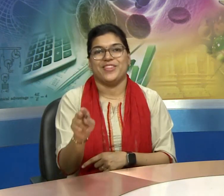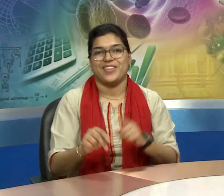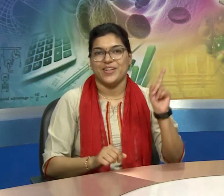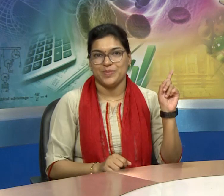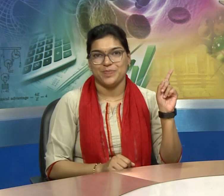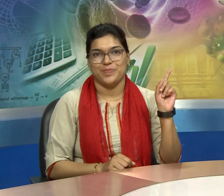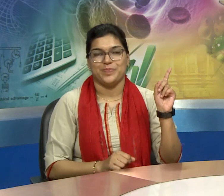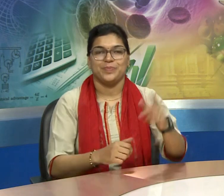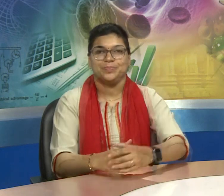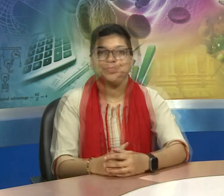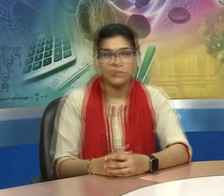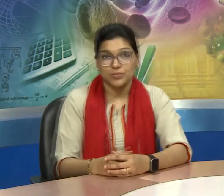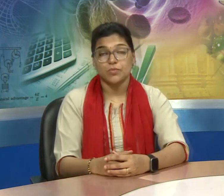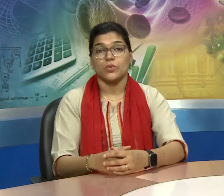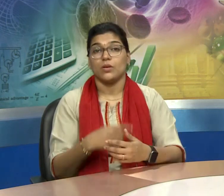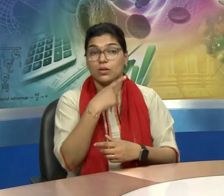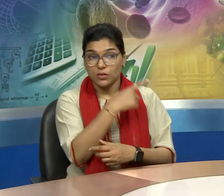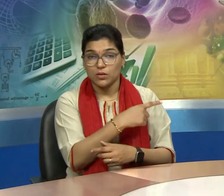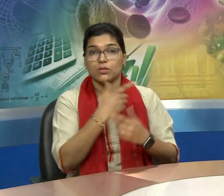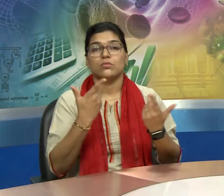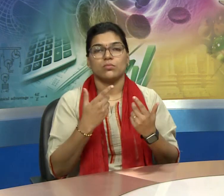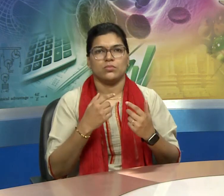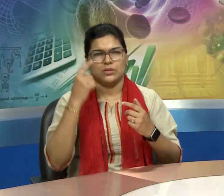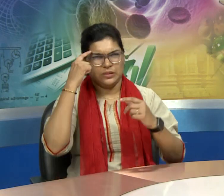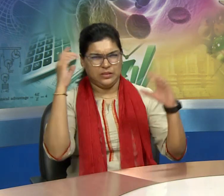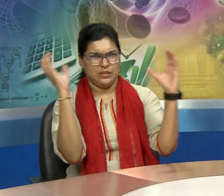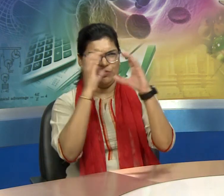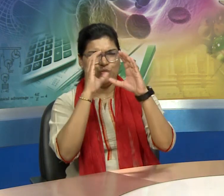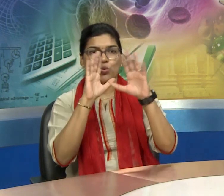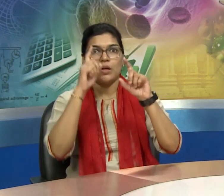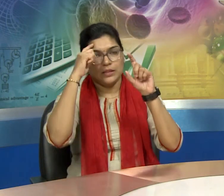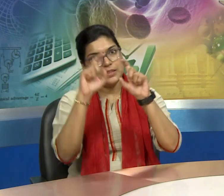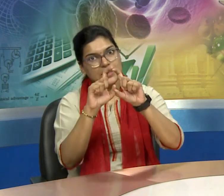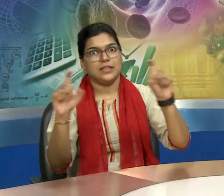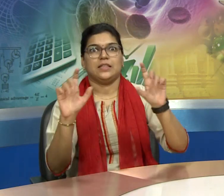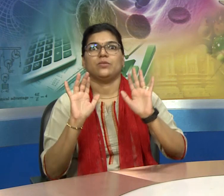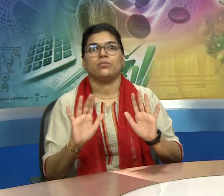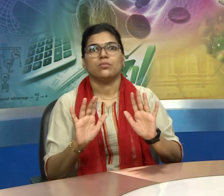is known as heritage. This word is unbiased.